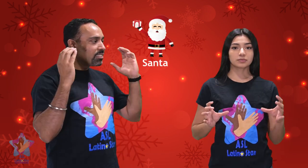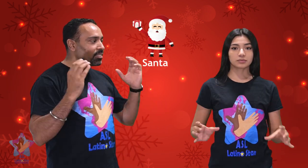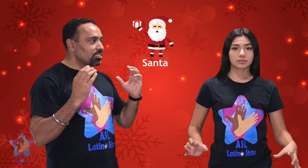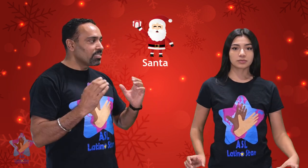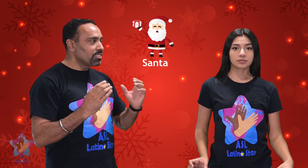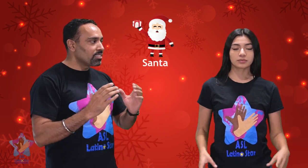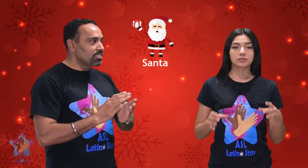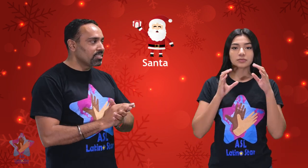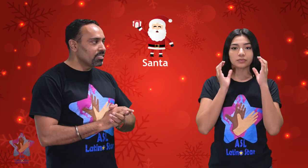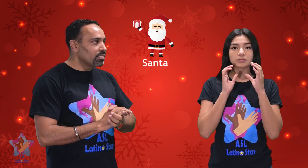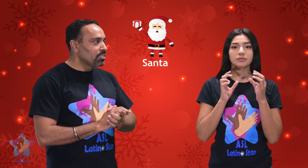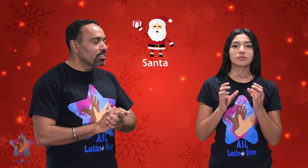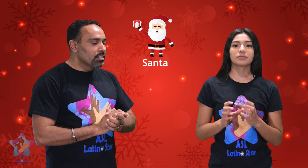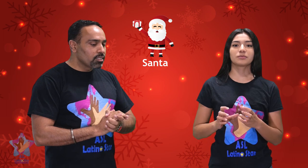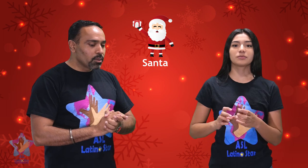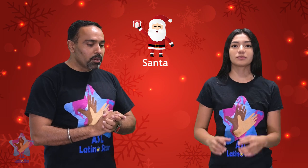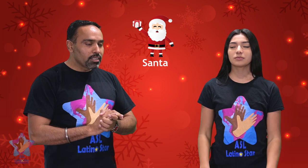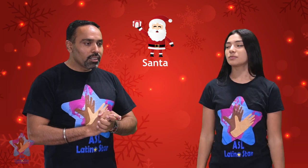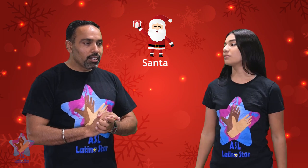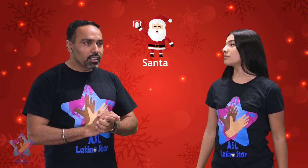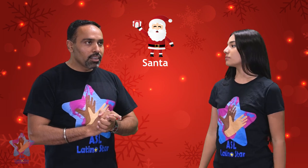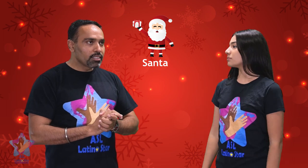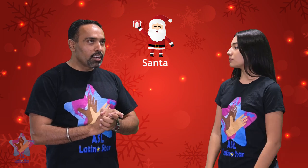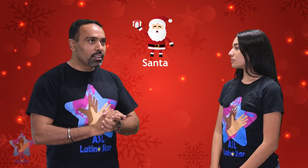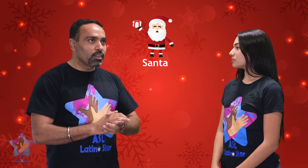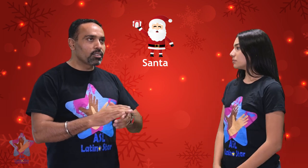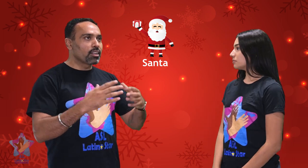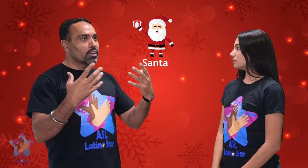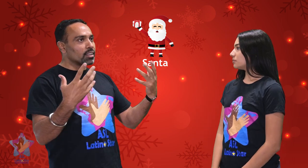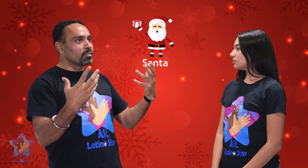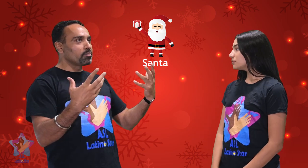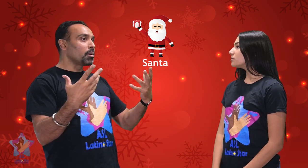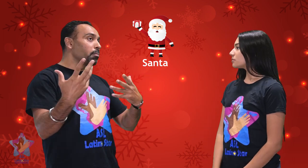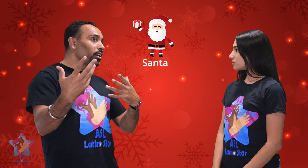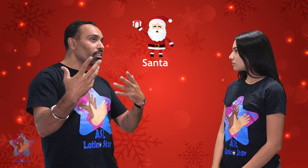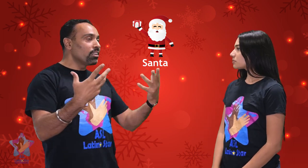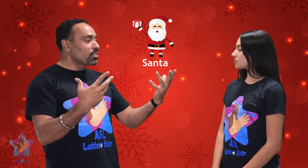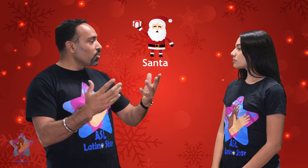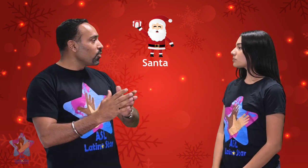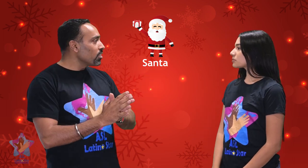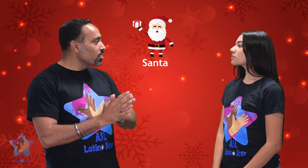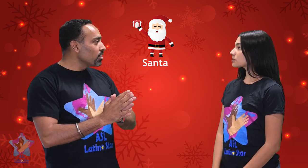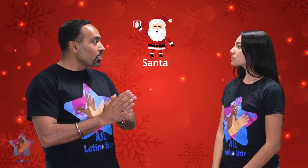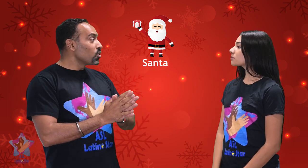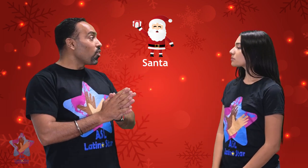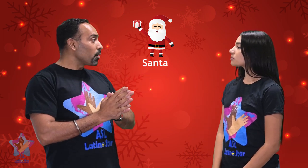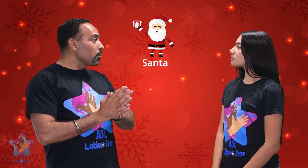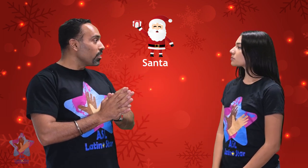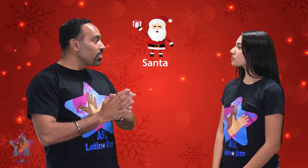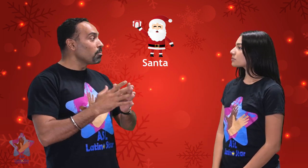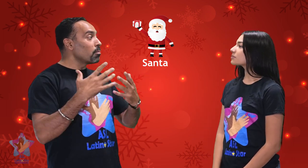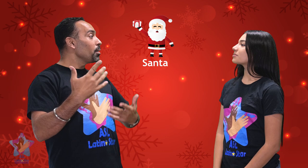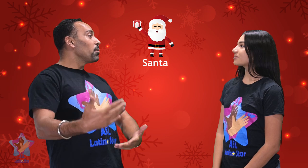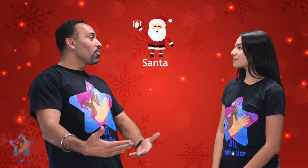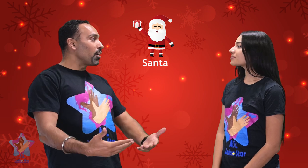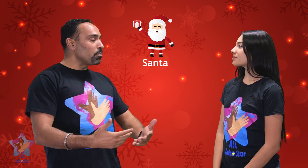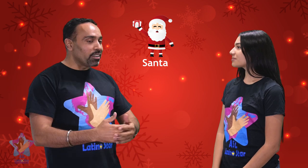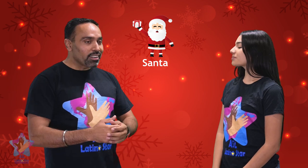Santa. So basically, like in a Santa Claus, like the main things we notice is white beard. Big, big white beard, right?